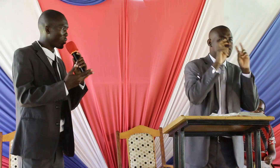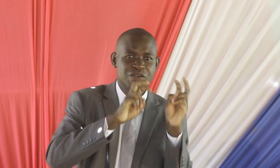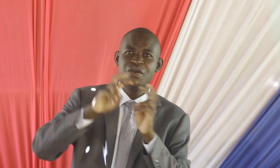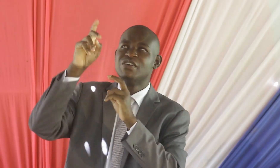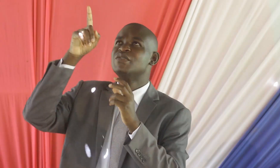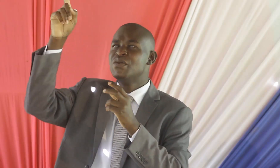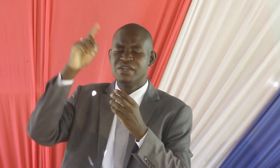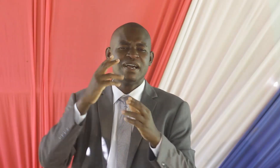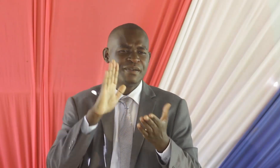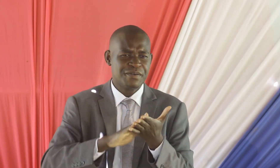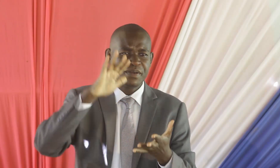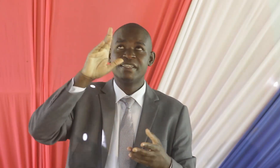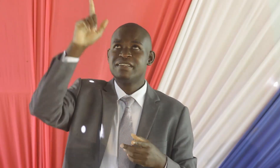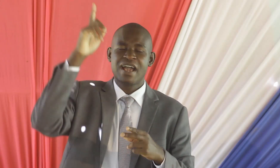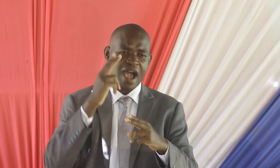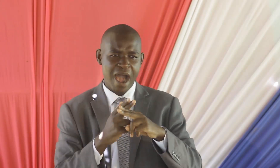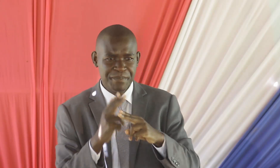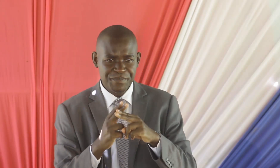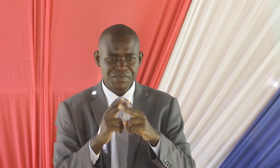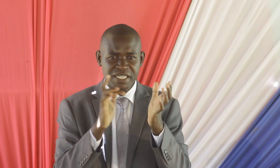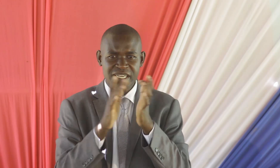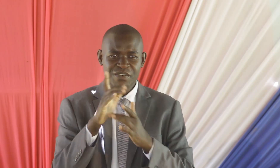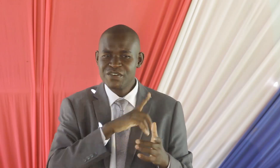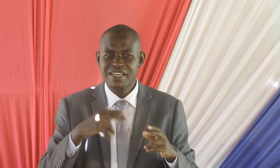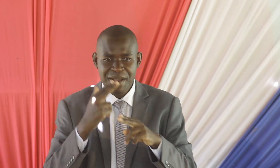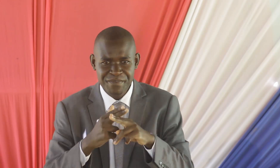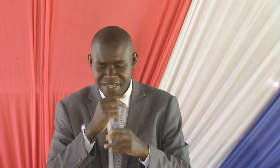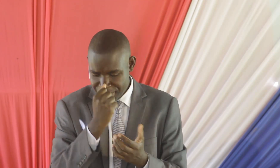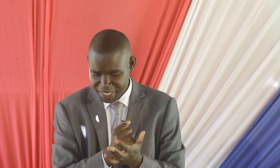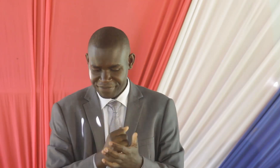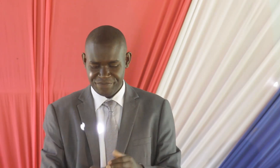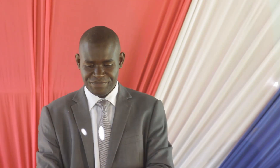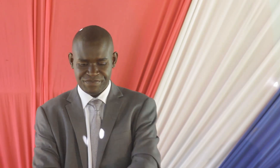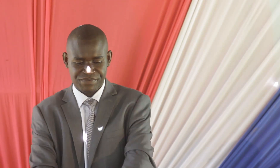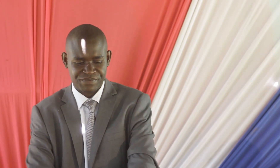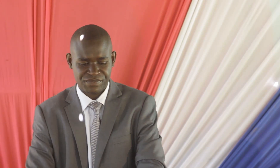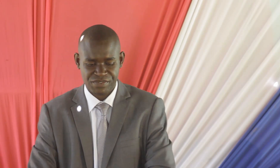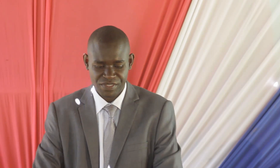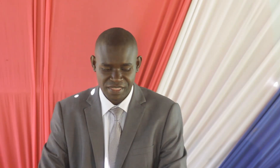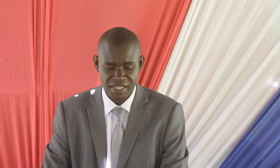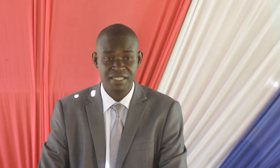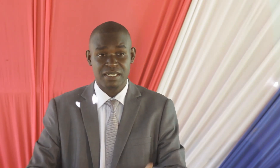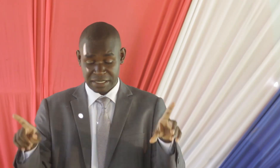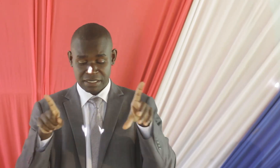Let us invite them so that they come and see Jesus, praise his name, praise the name of God.